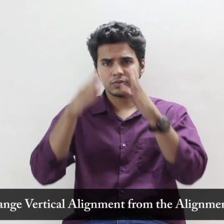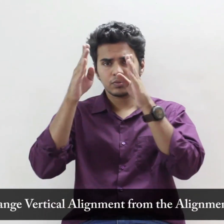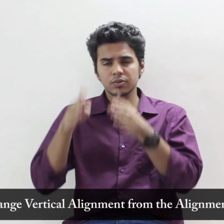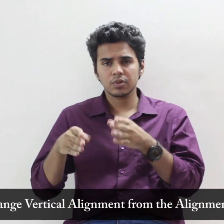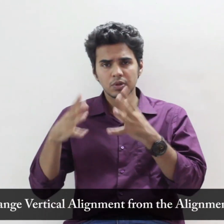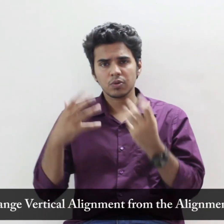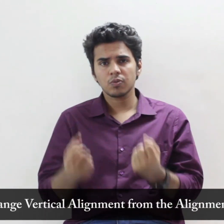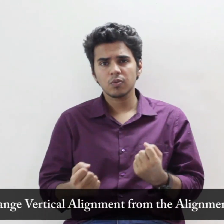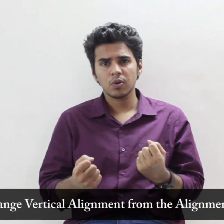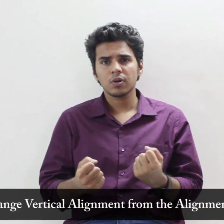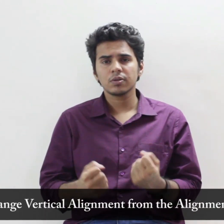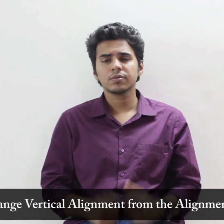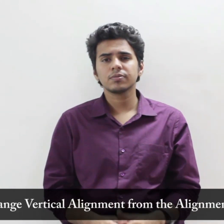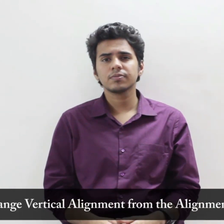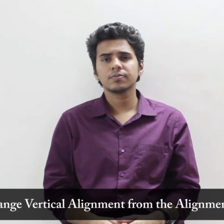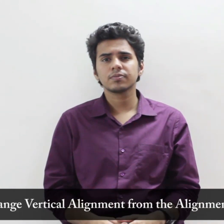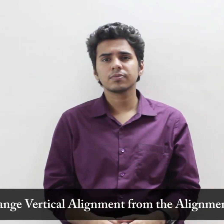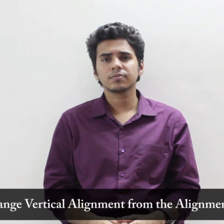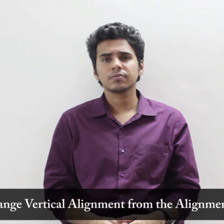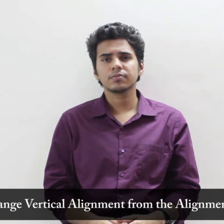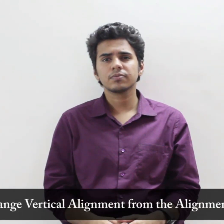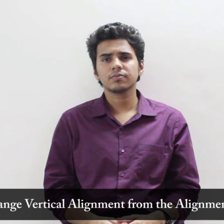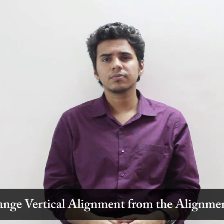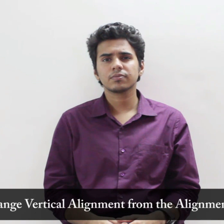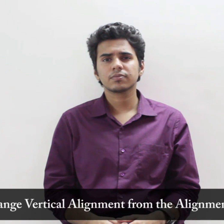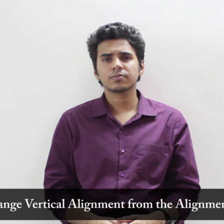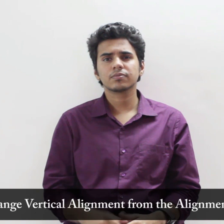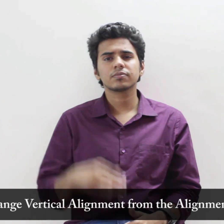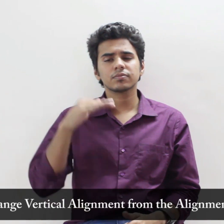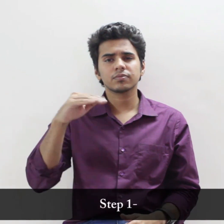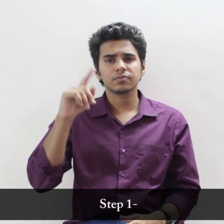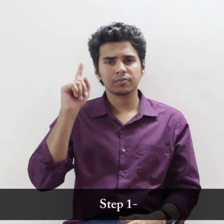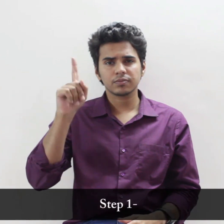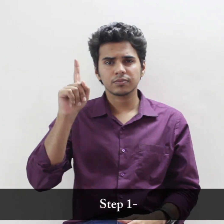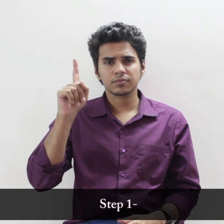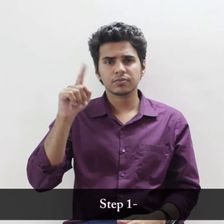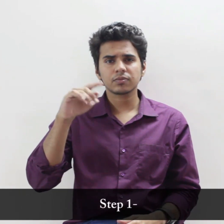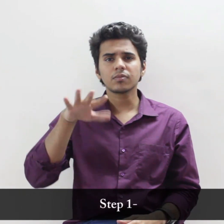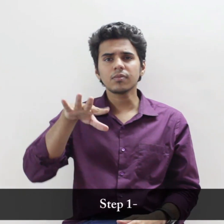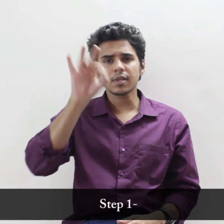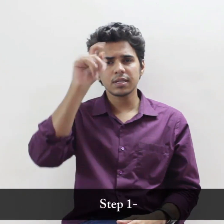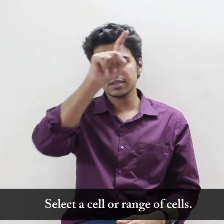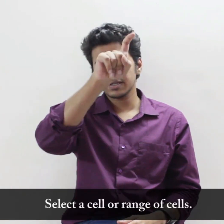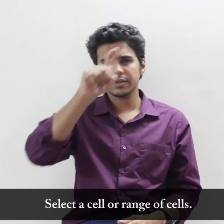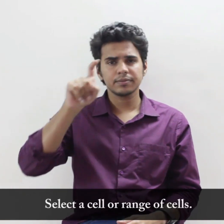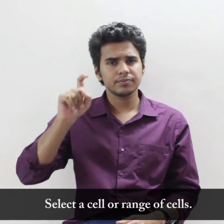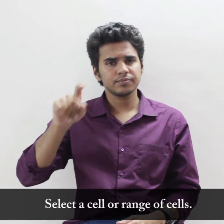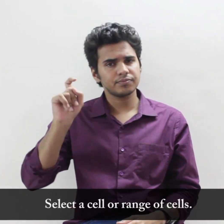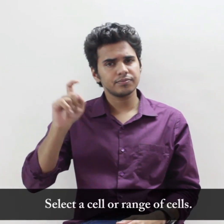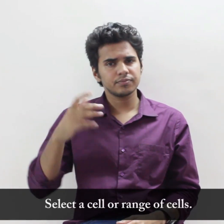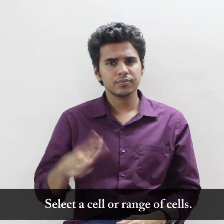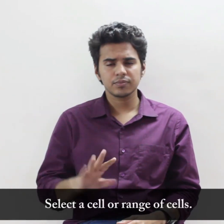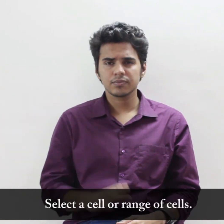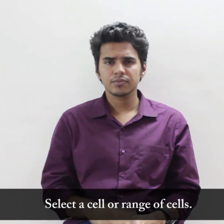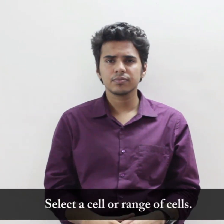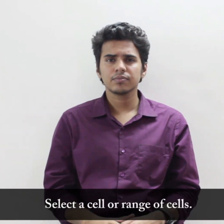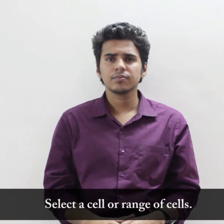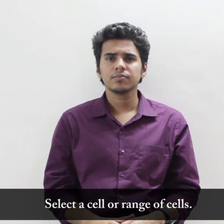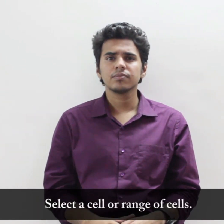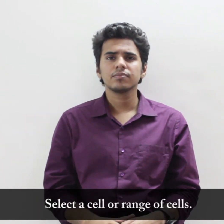To change vertical alignment from the alignment group, Step 1. Select a cell or range